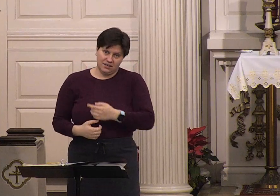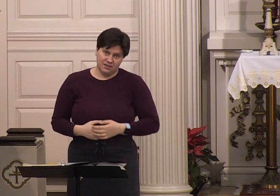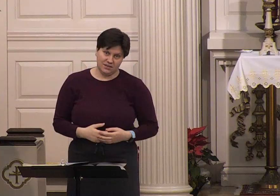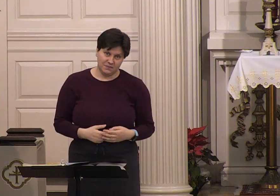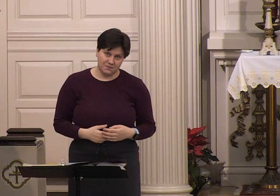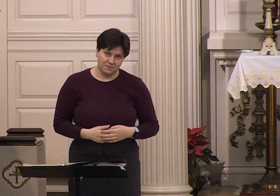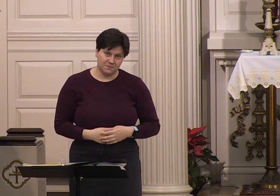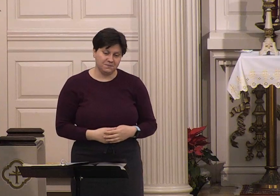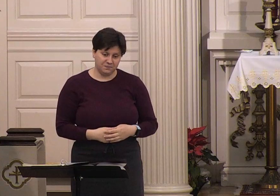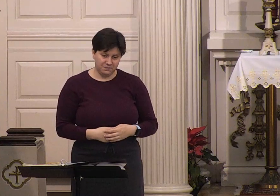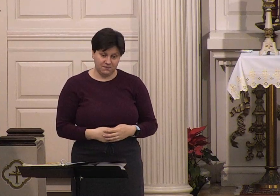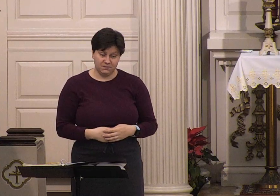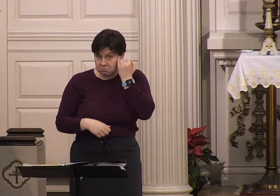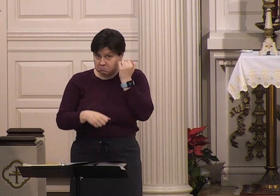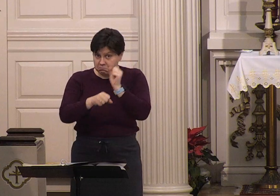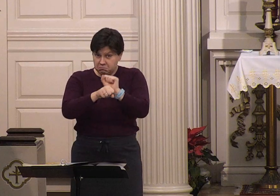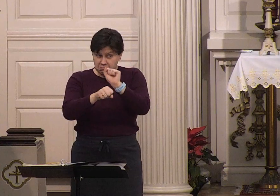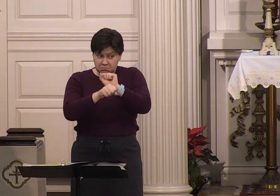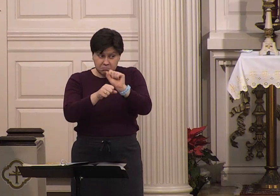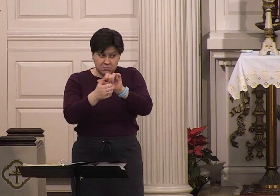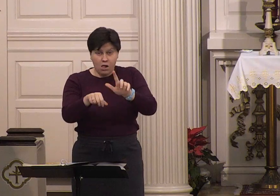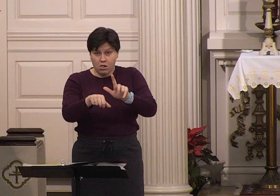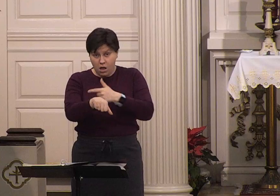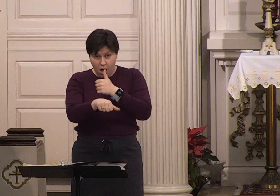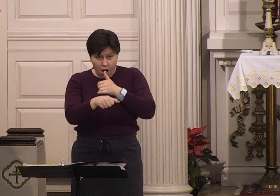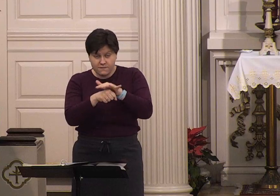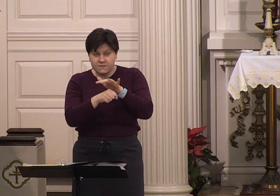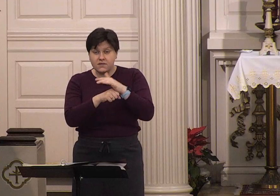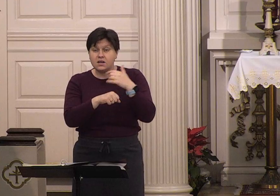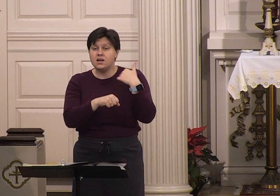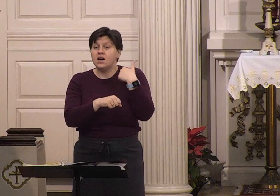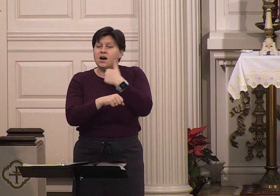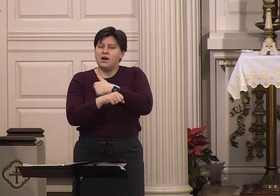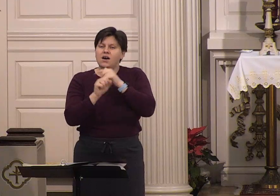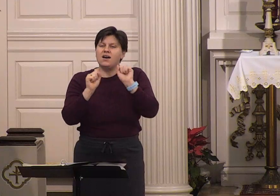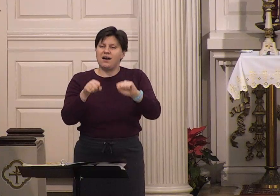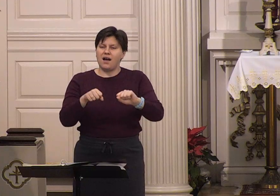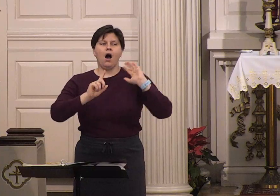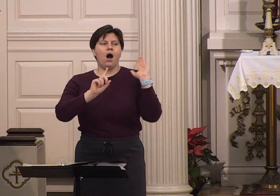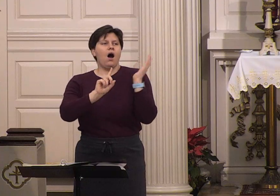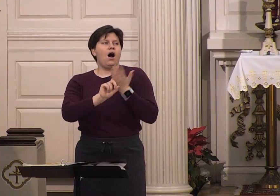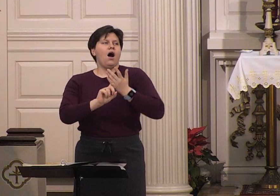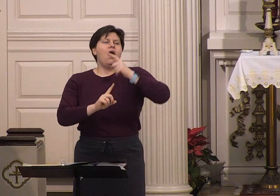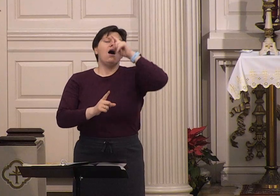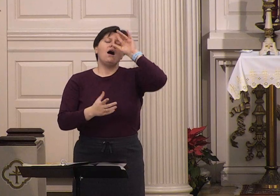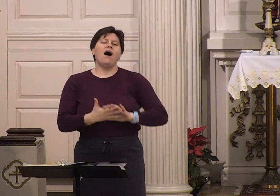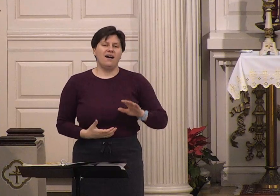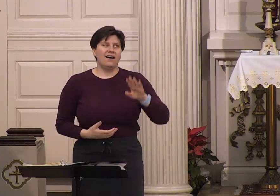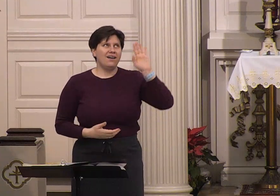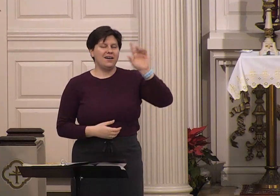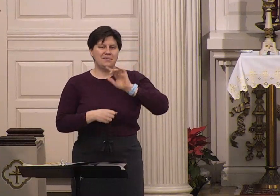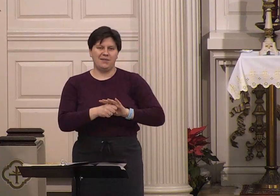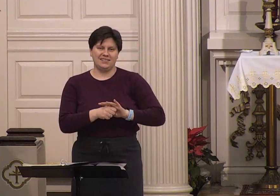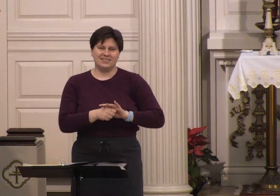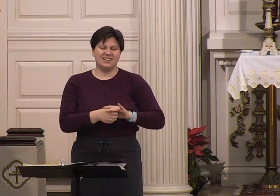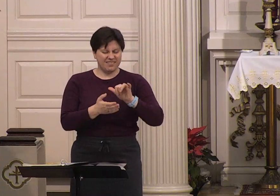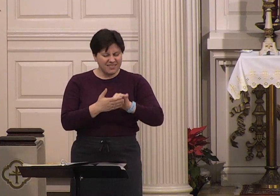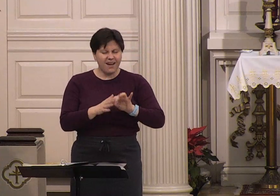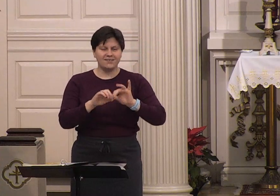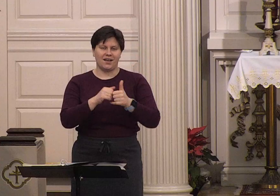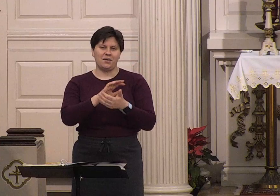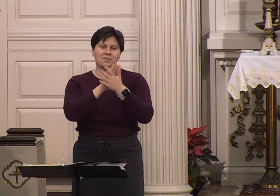on it long enough, and we become convinced of God's promise that this is the way to become